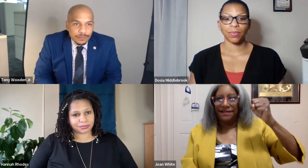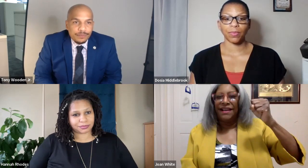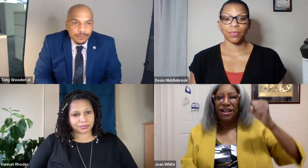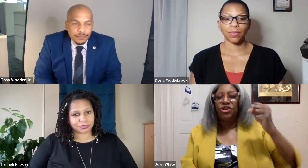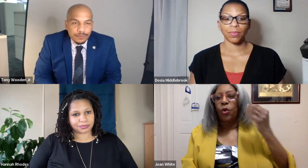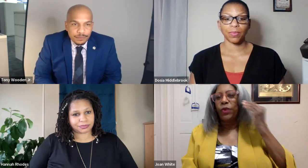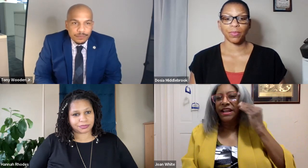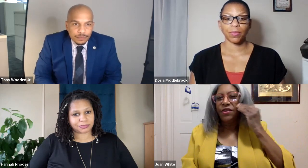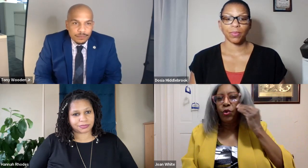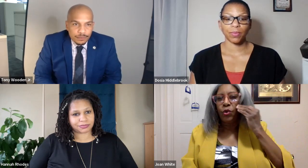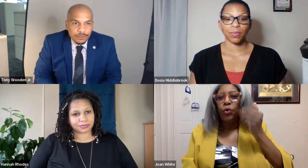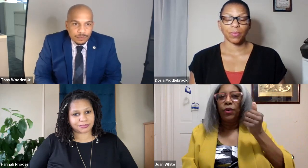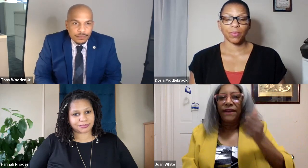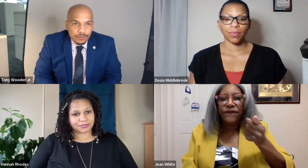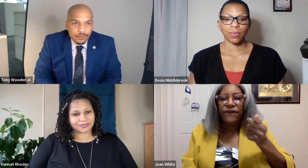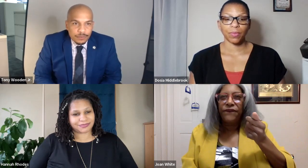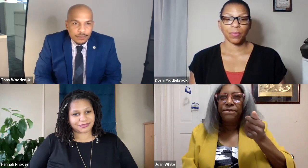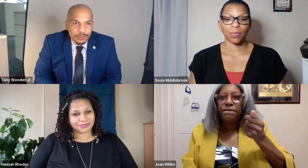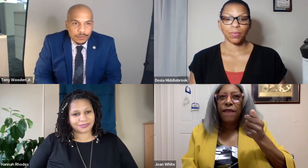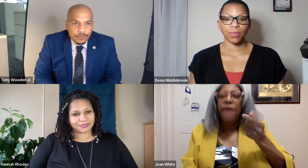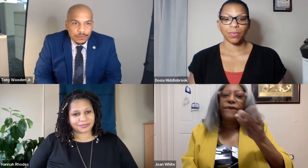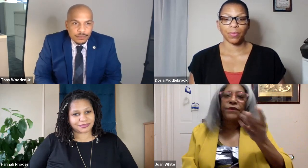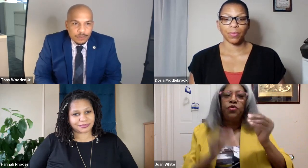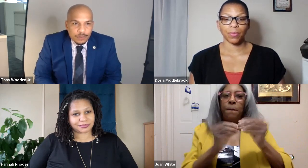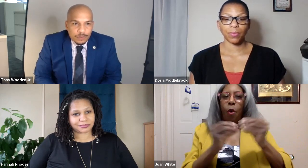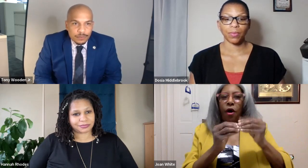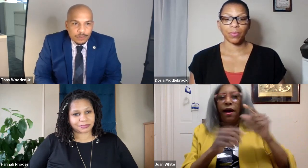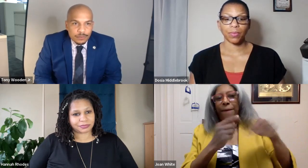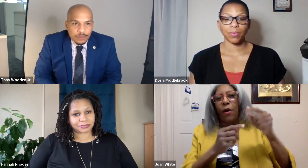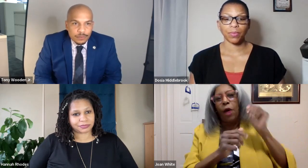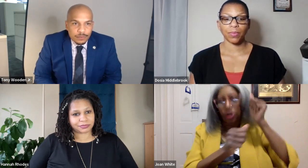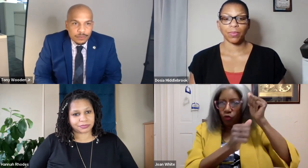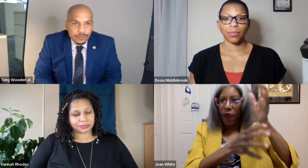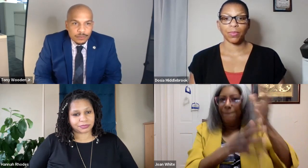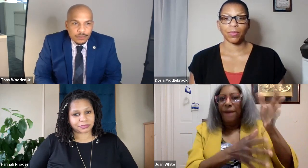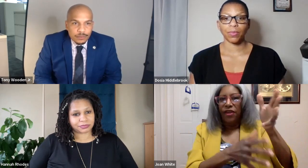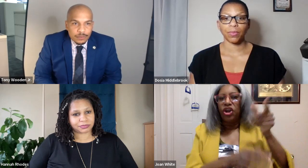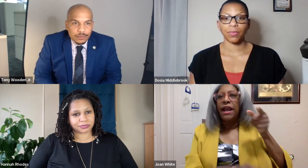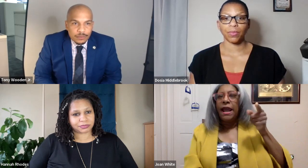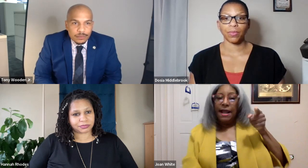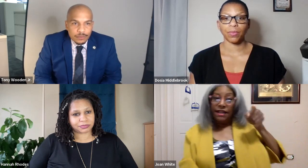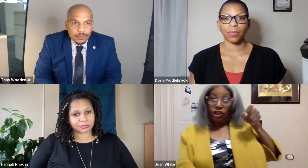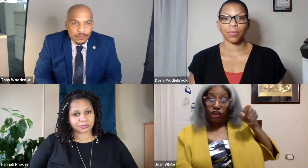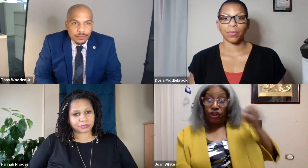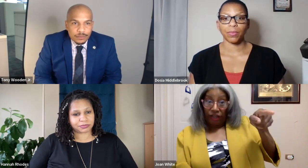the oldest in the family. So we were, so we knew them, and we knew a little bit more about our